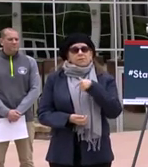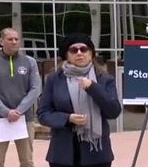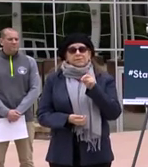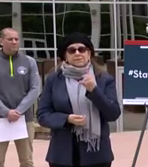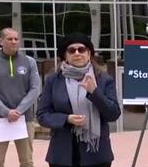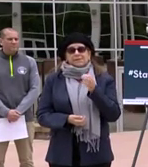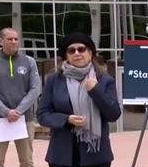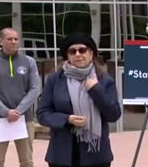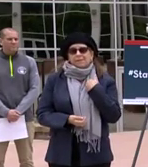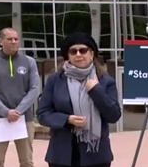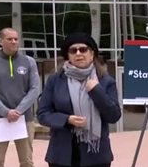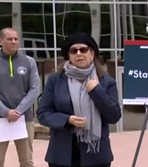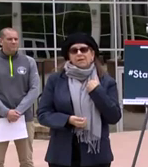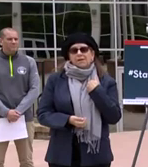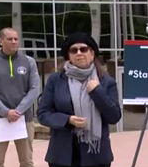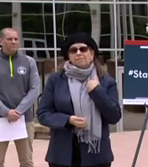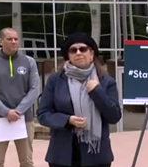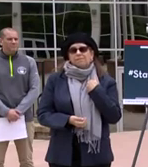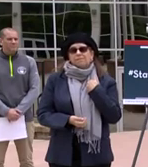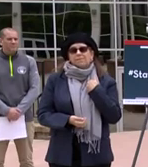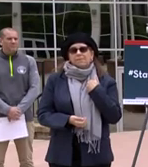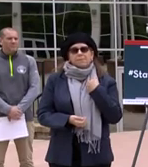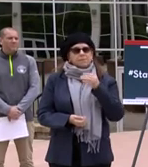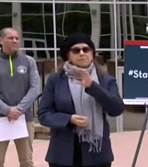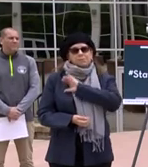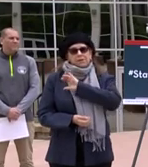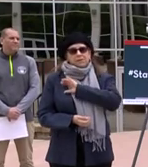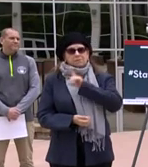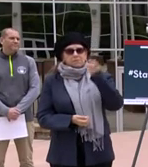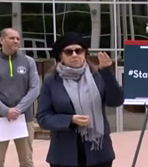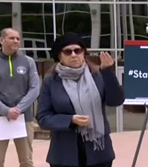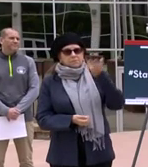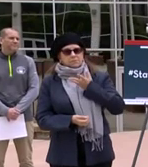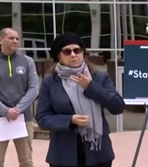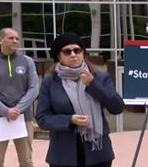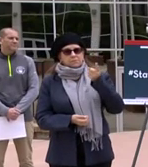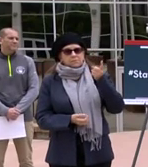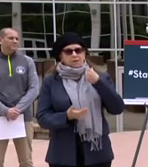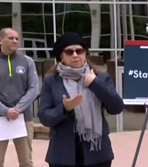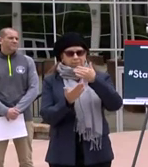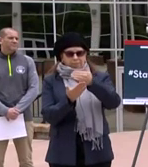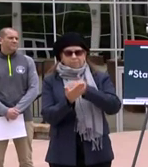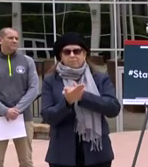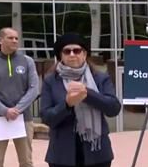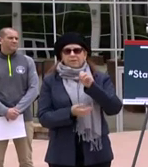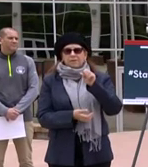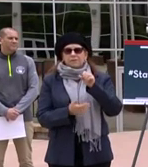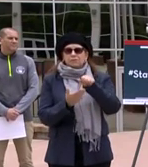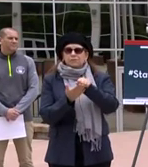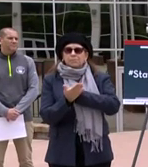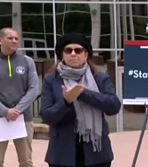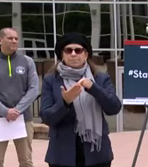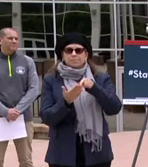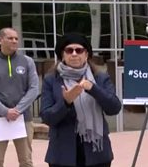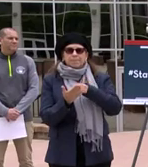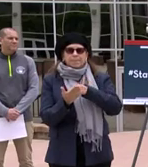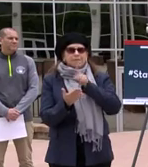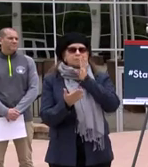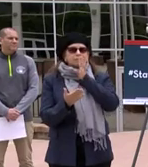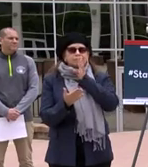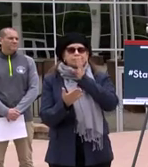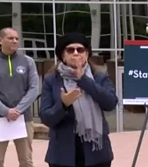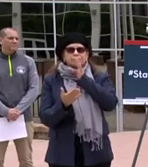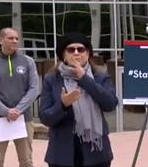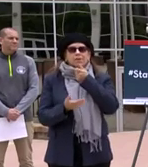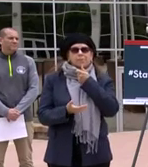MPD officers who have a script that they are using on their loudspeakers. They were just out at Lincoln Park